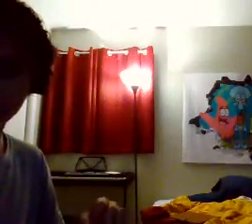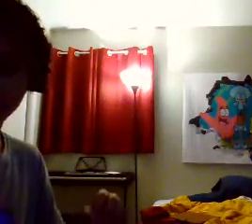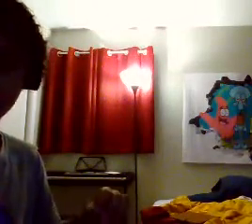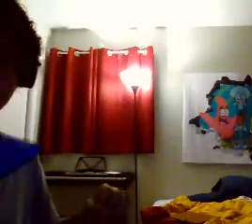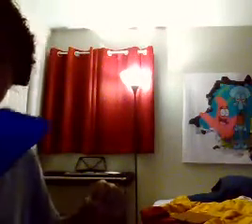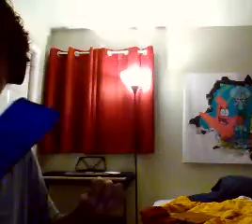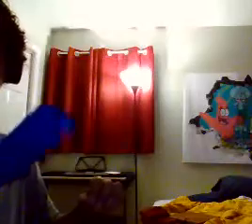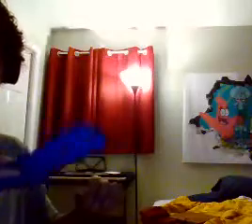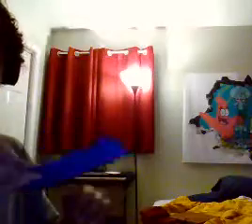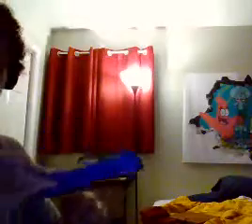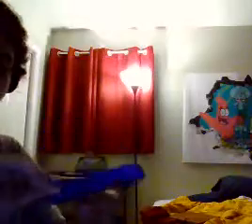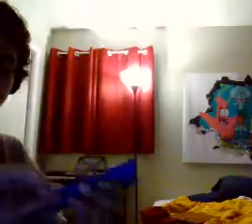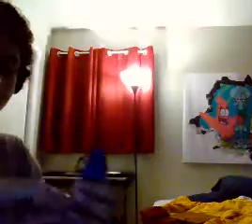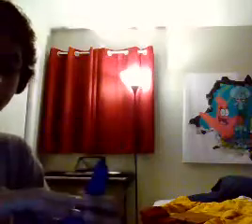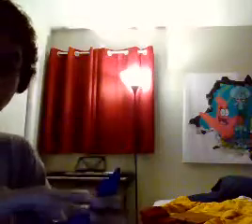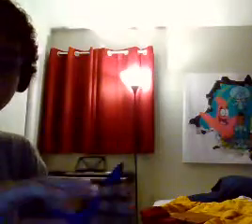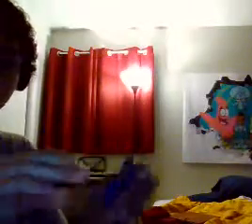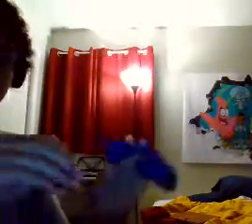the memorial memory stuff Olivia thought.